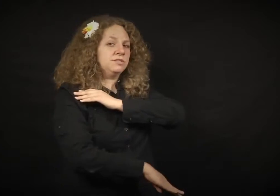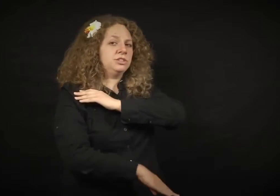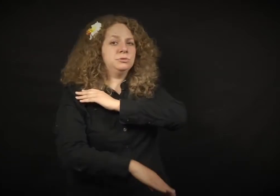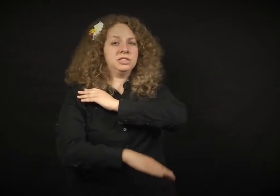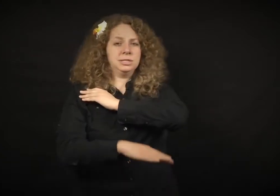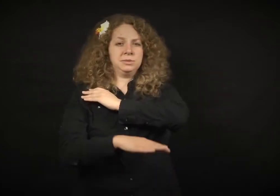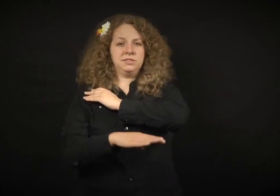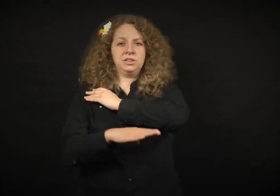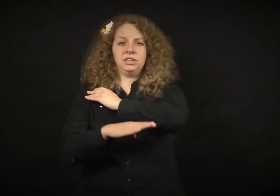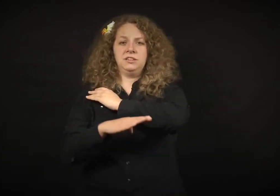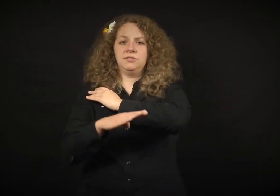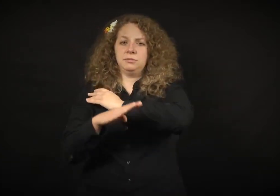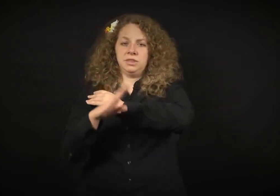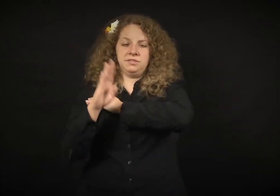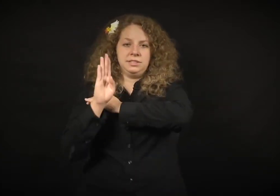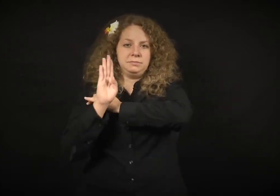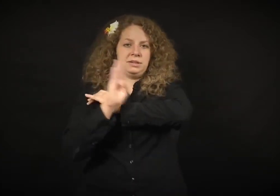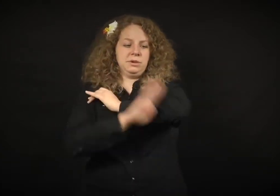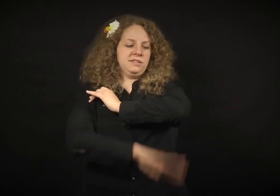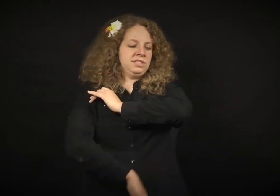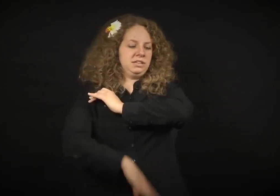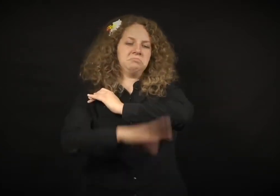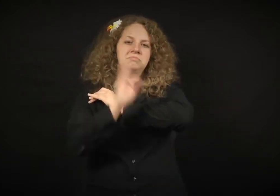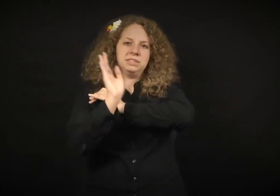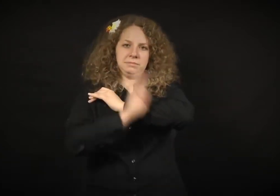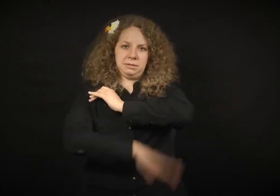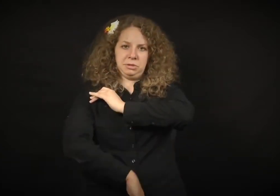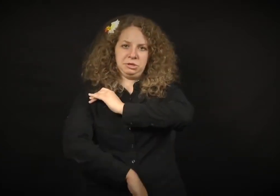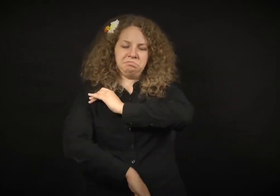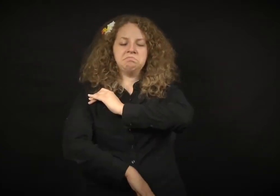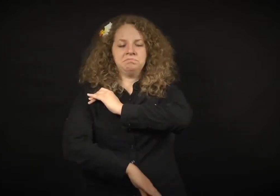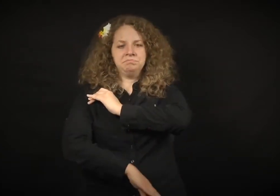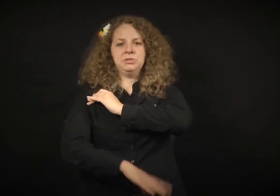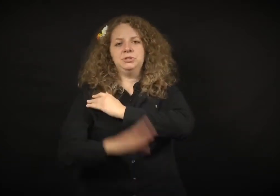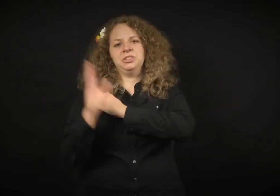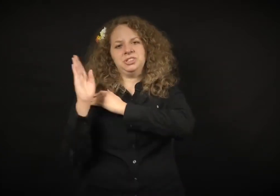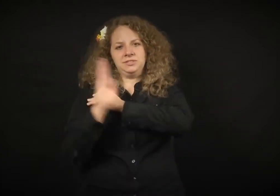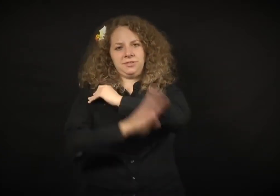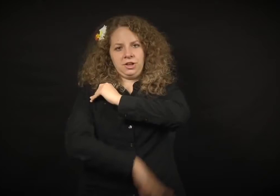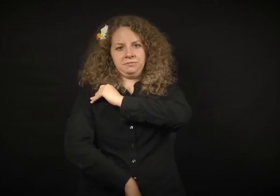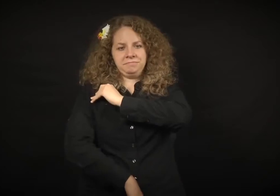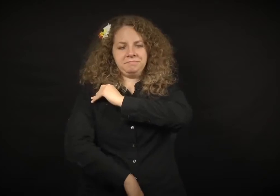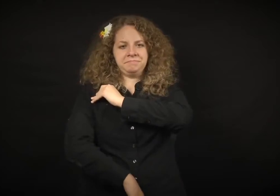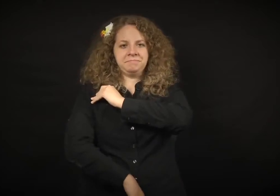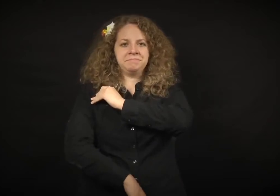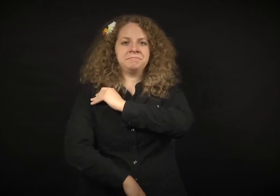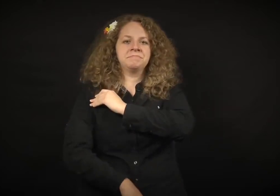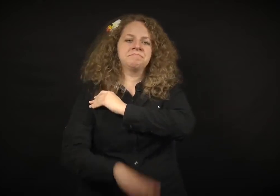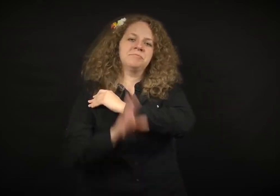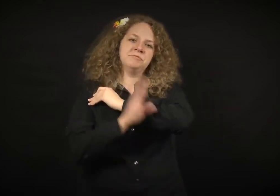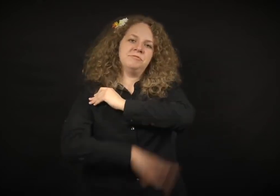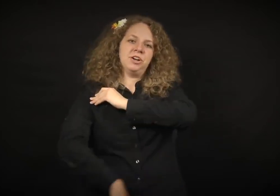even use this specifically for the month of September, I've seen. September. Usually just fall. Fall.